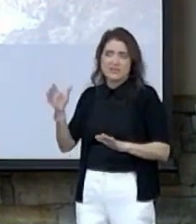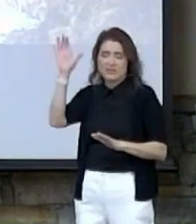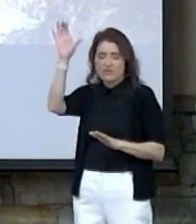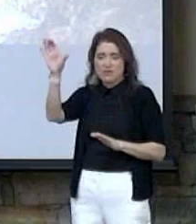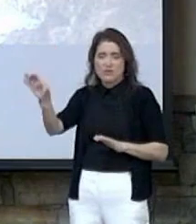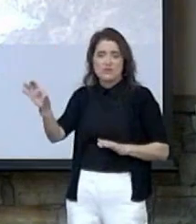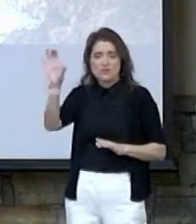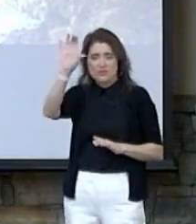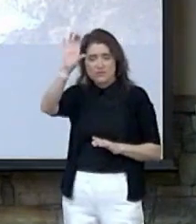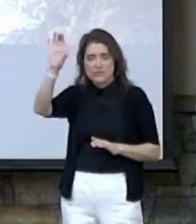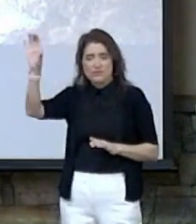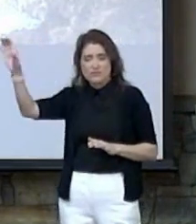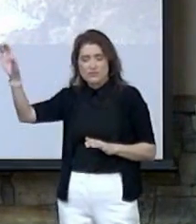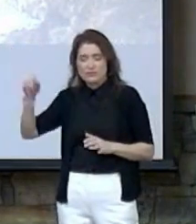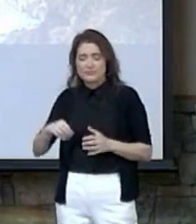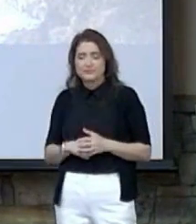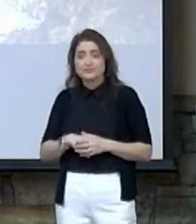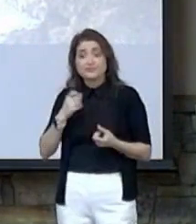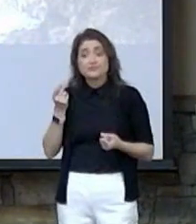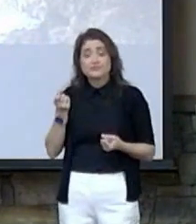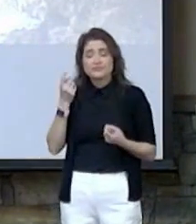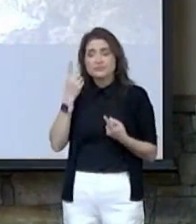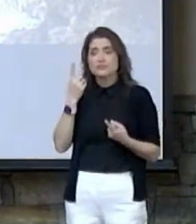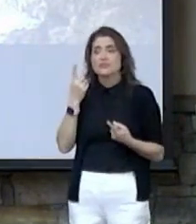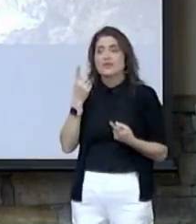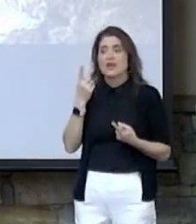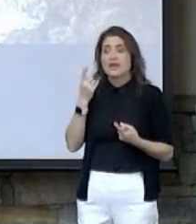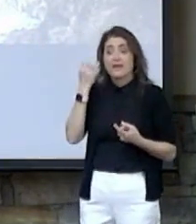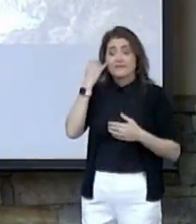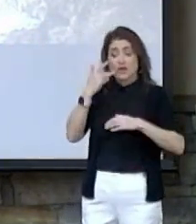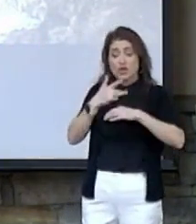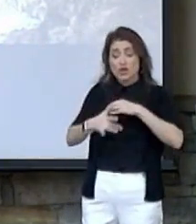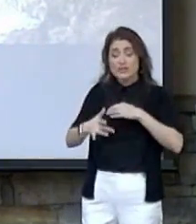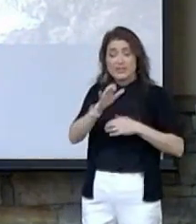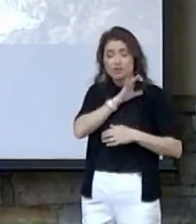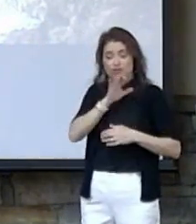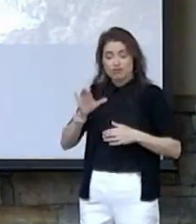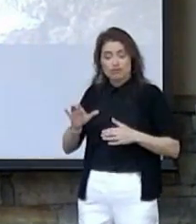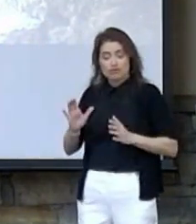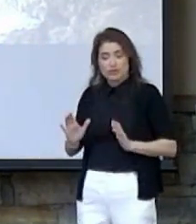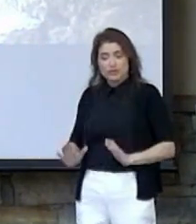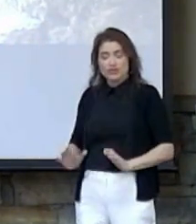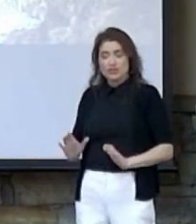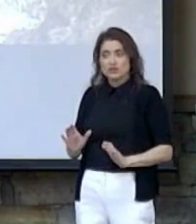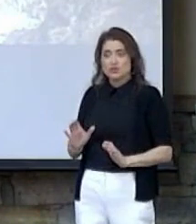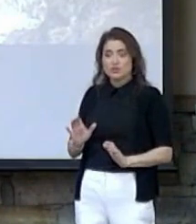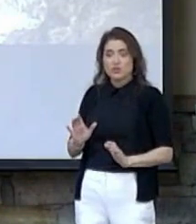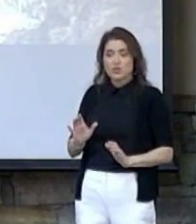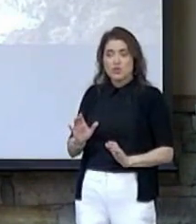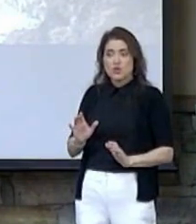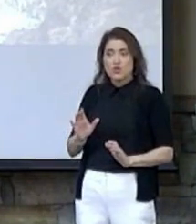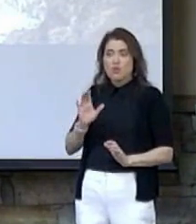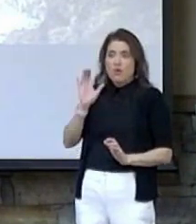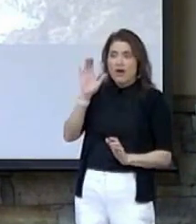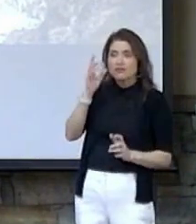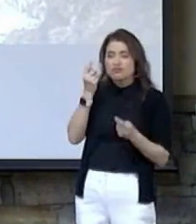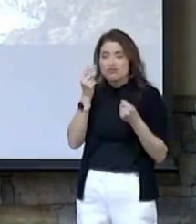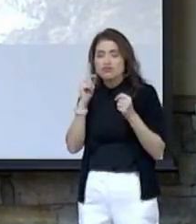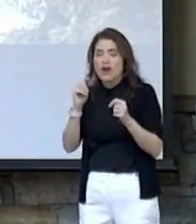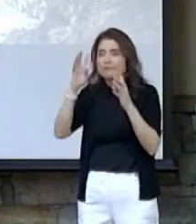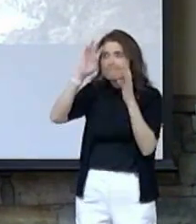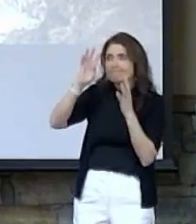cross. You see, if early Christians were looking to create a story, to create a